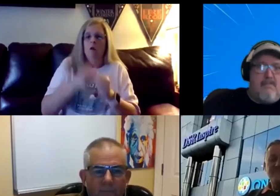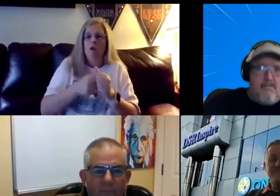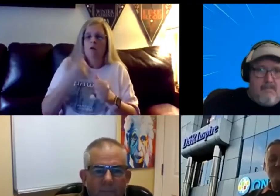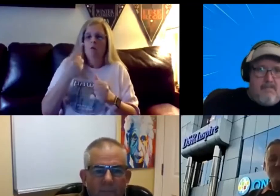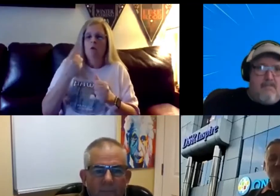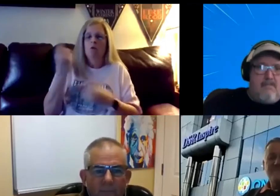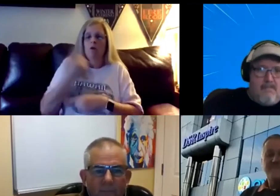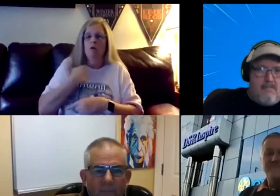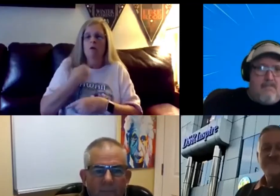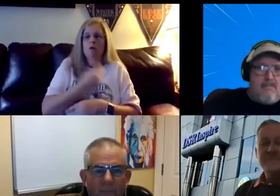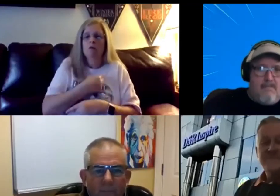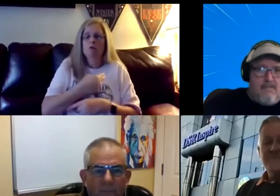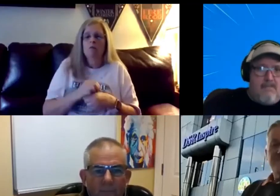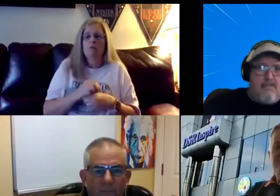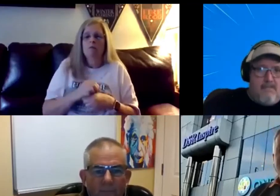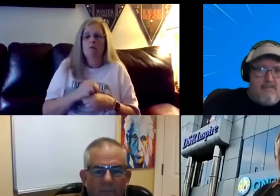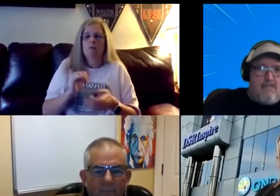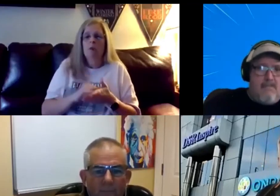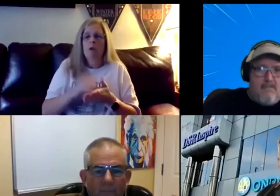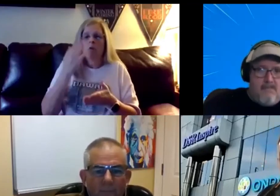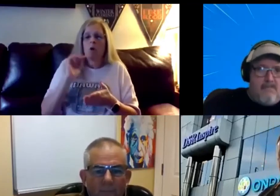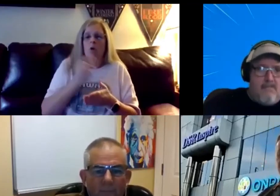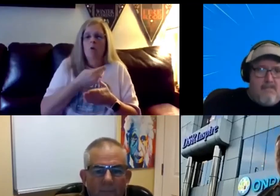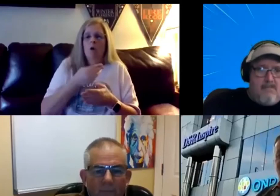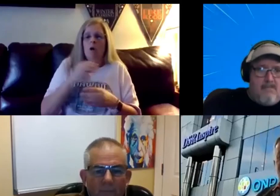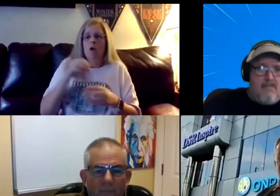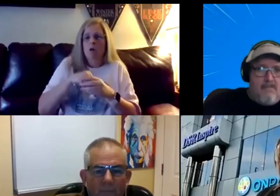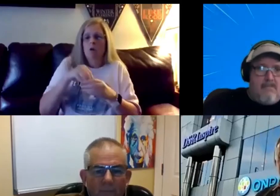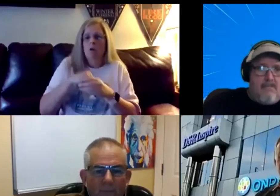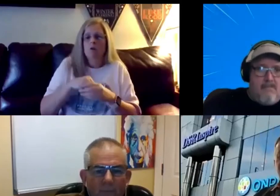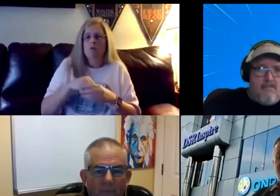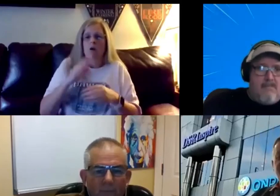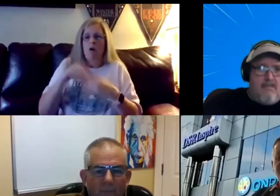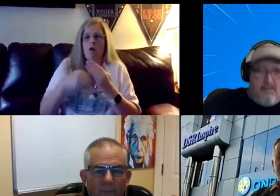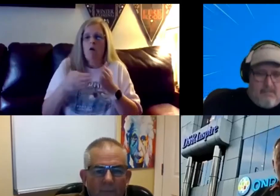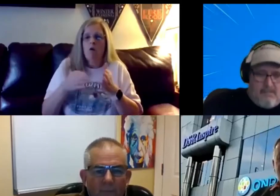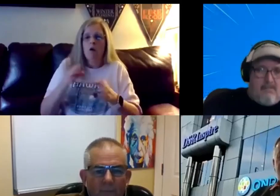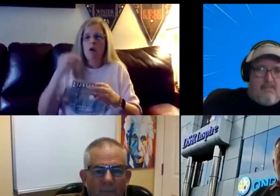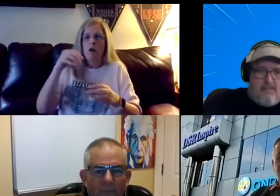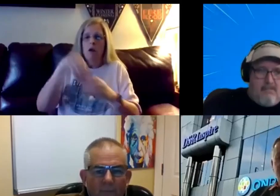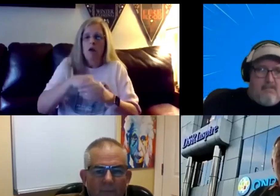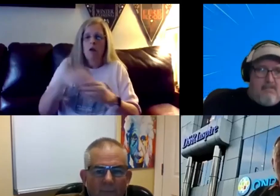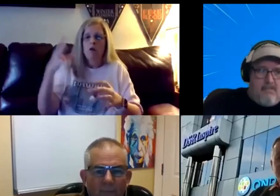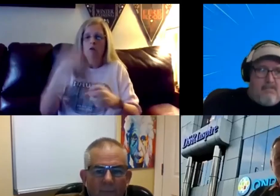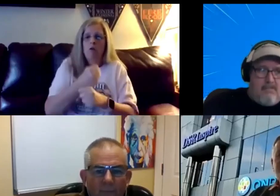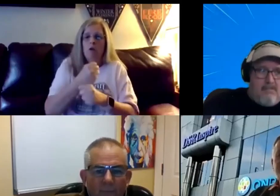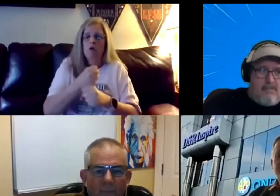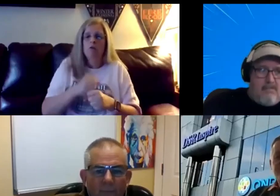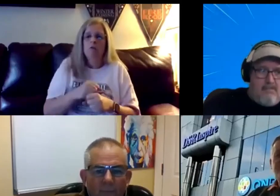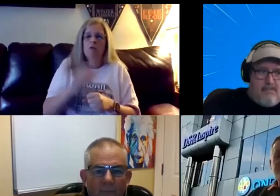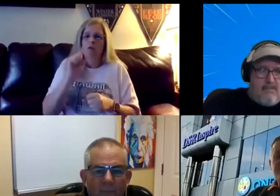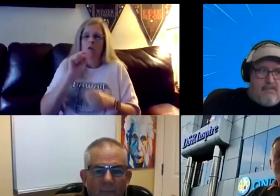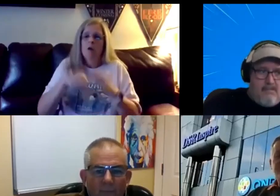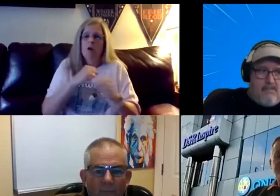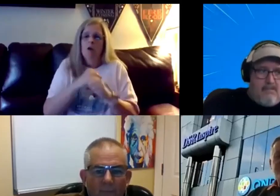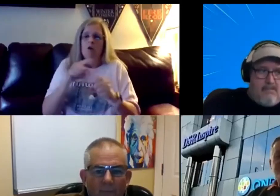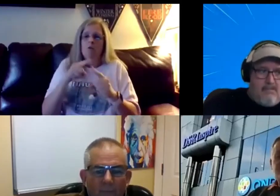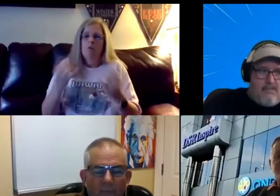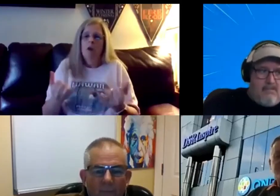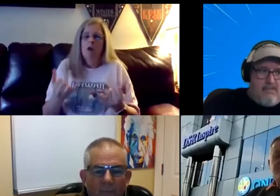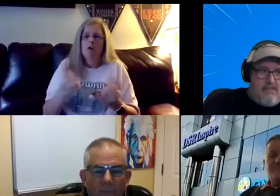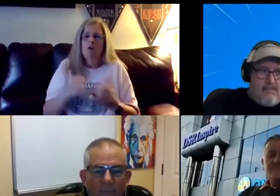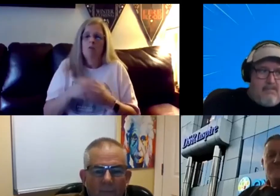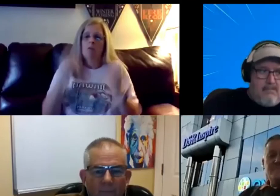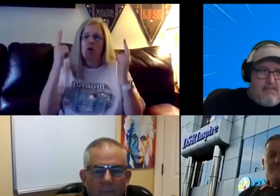is why each and every one of us are in this all the way, in it to win it. Because 20 years from now, hopefully I'm